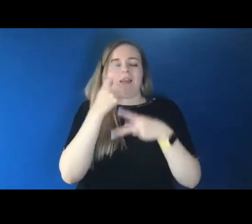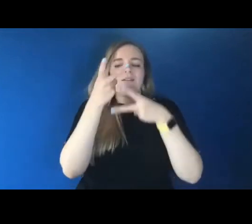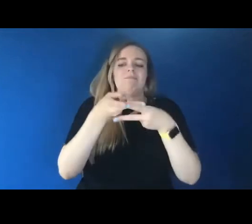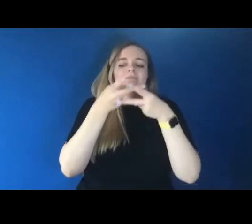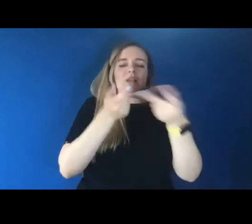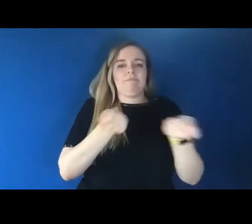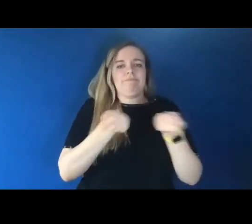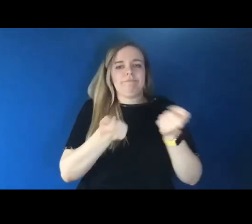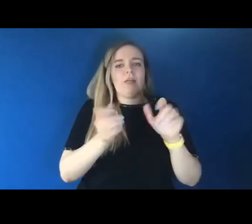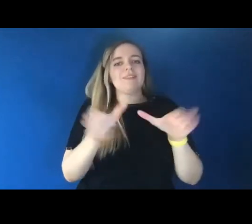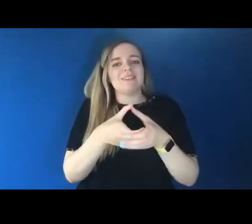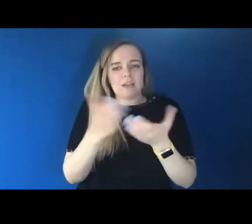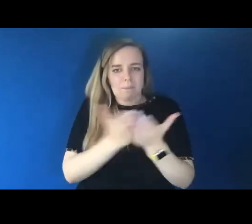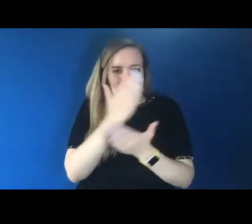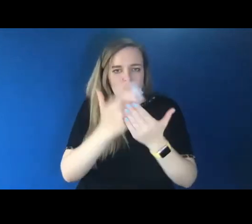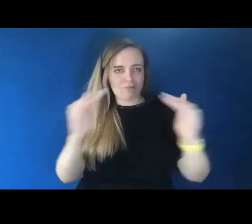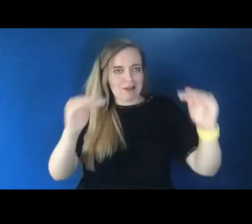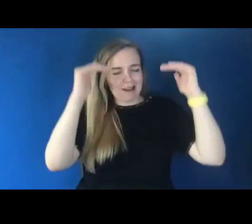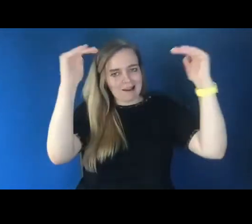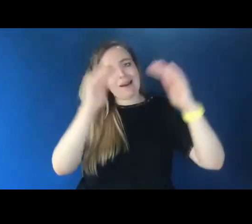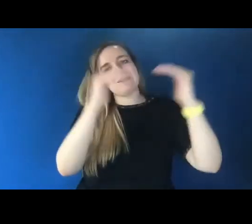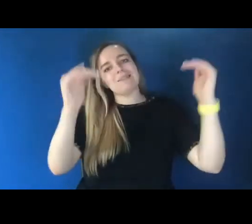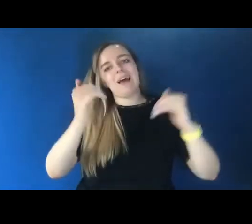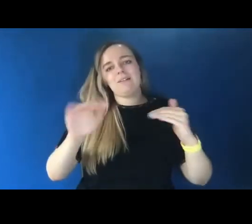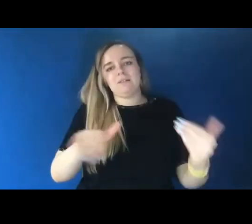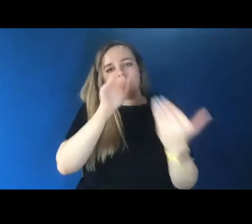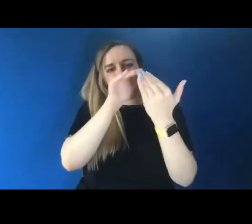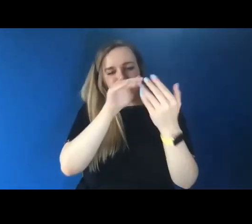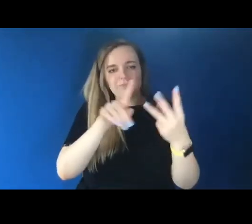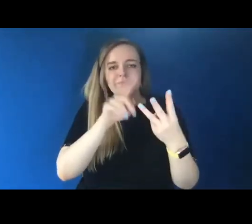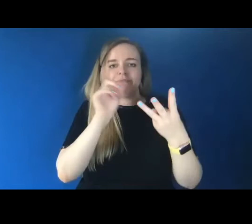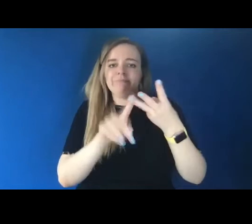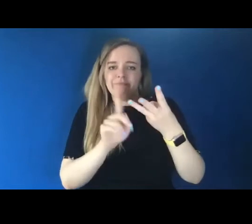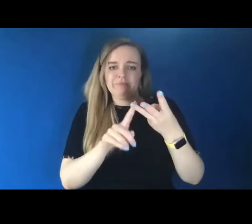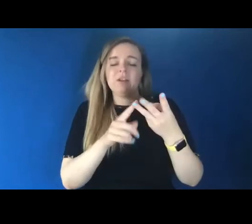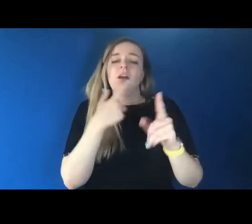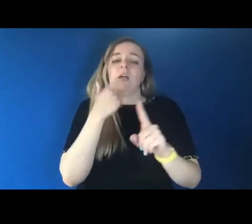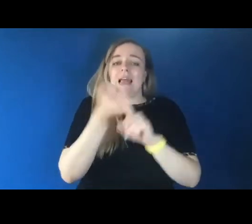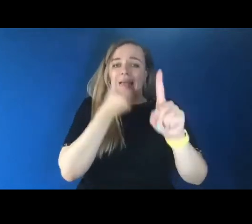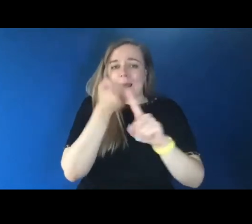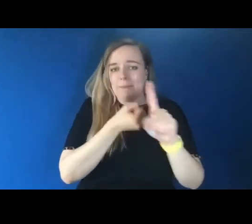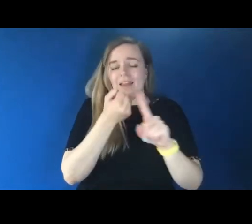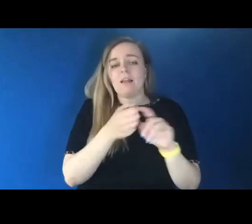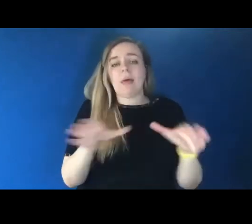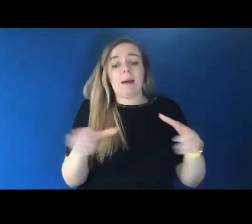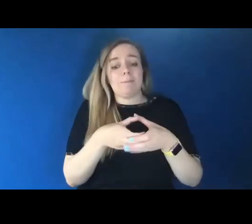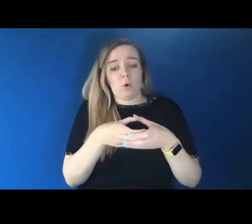sector and ensure the high standards are met. And lastly, we're campaigning that a body be